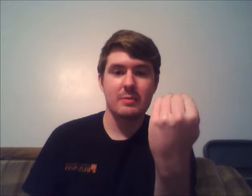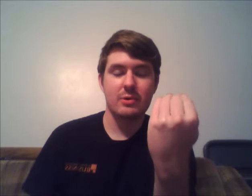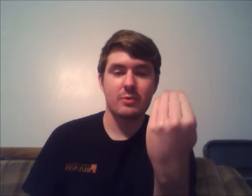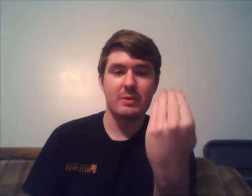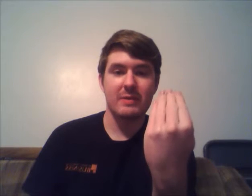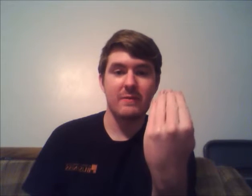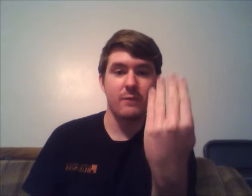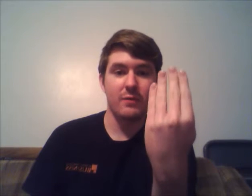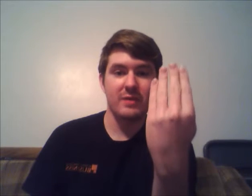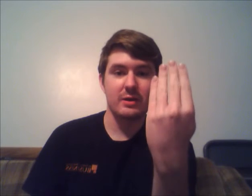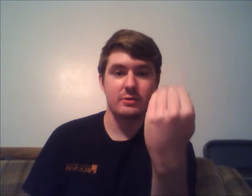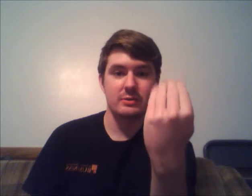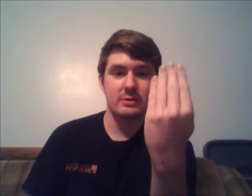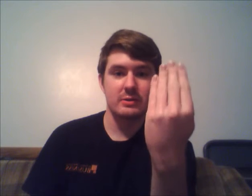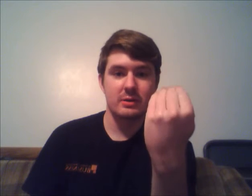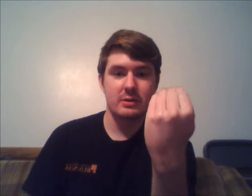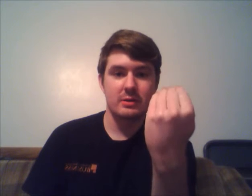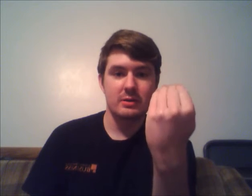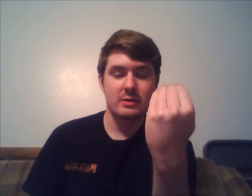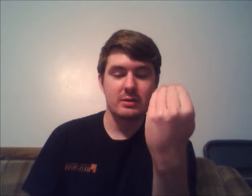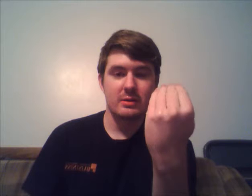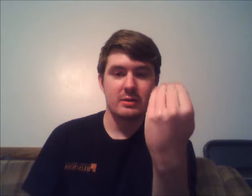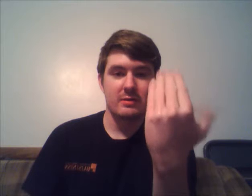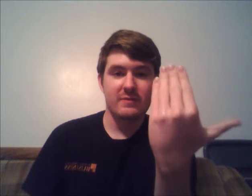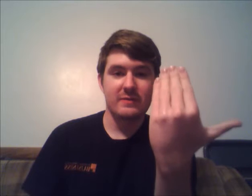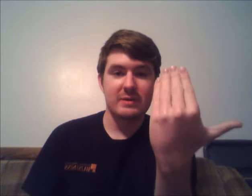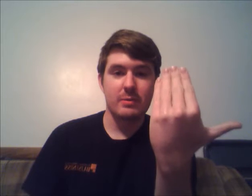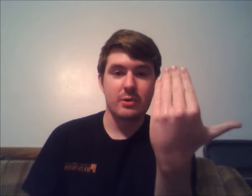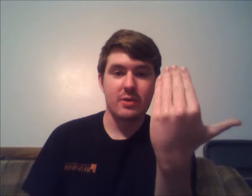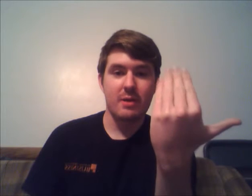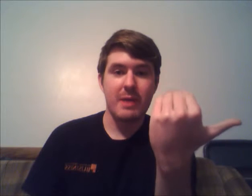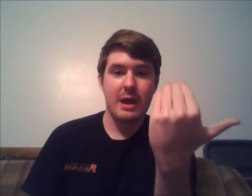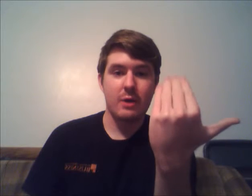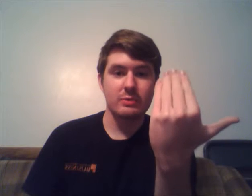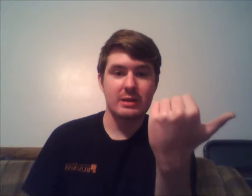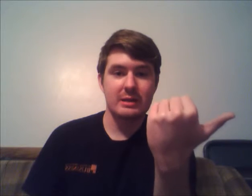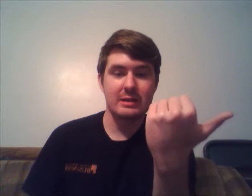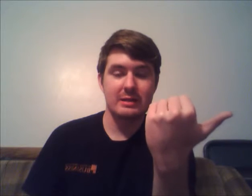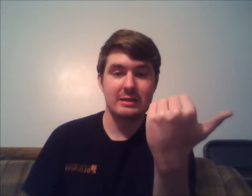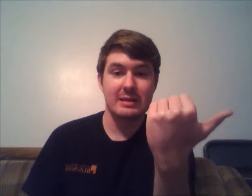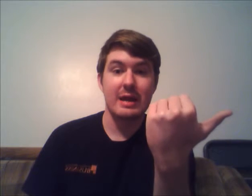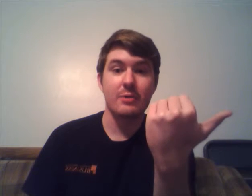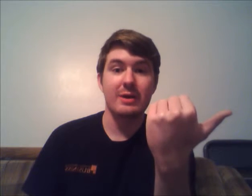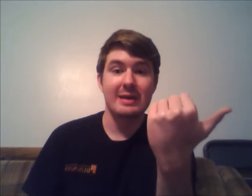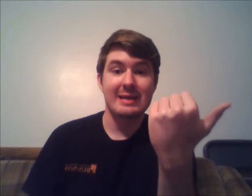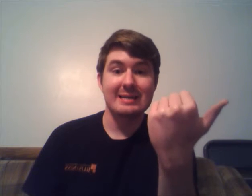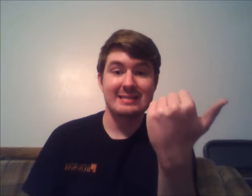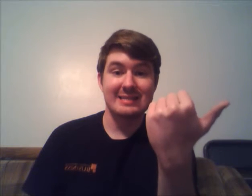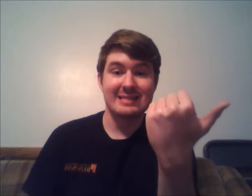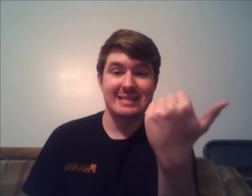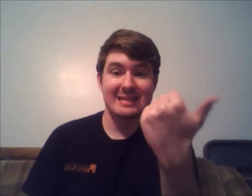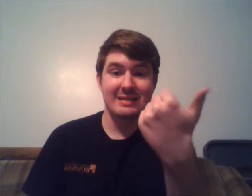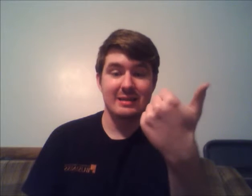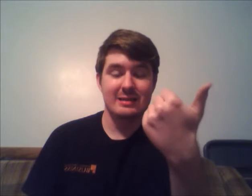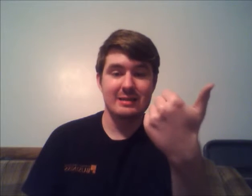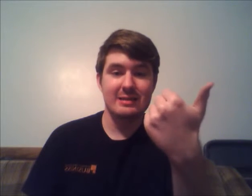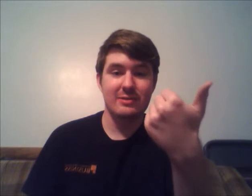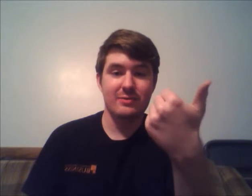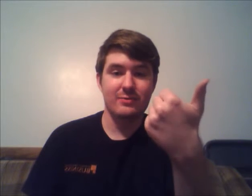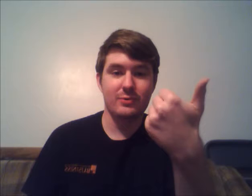going to be waving 4 fingers. 15, we put our thumb out. Now 16